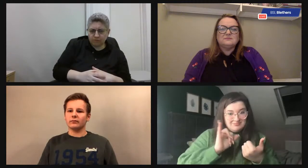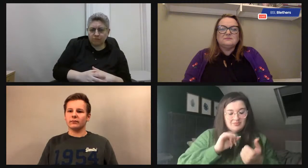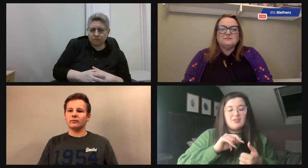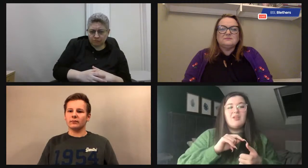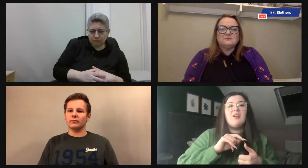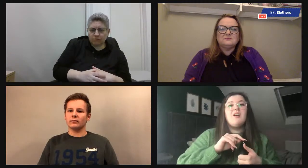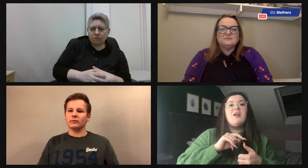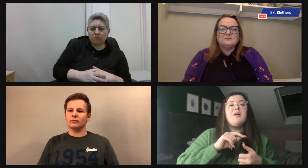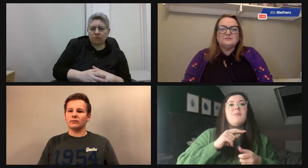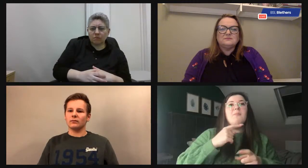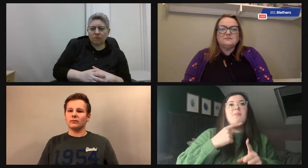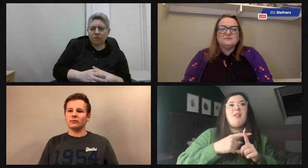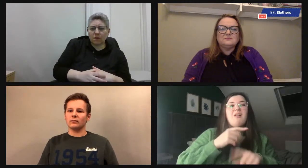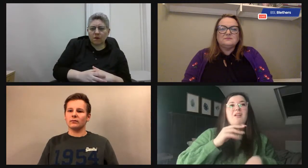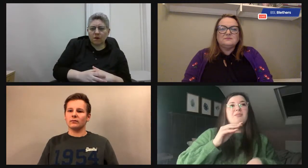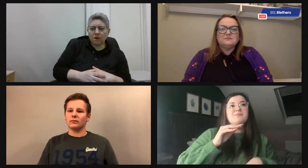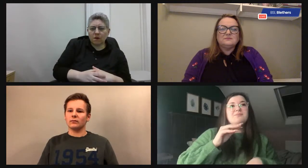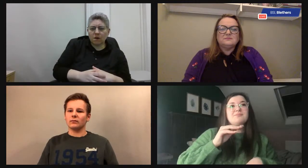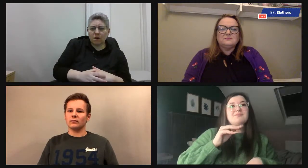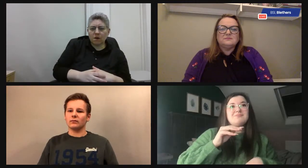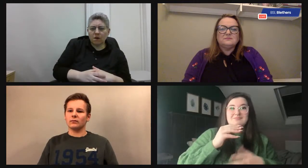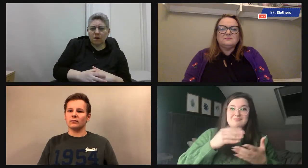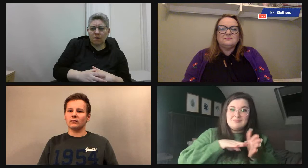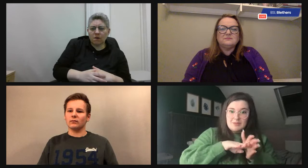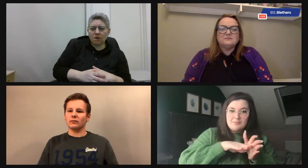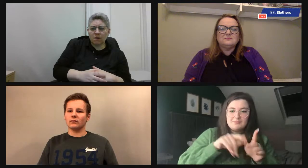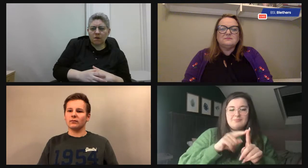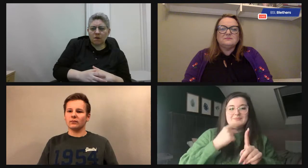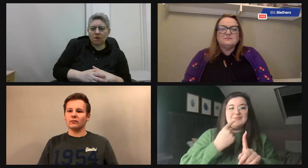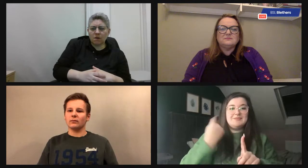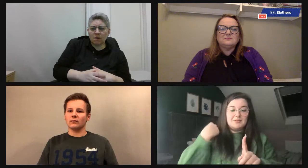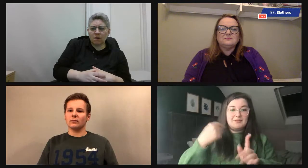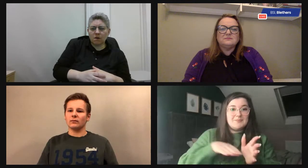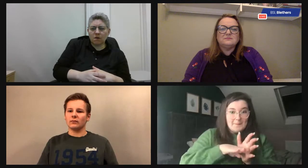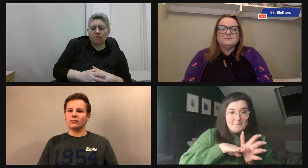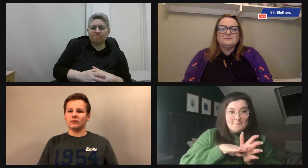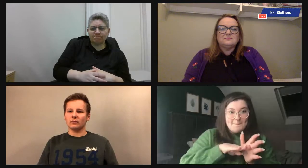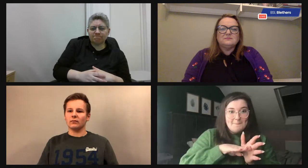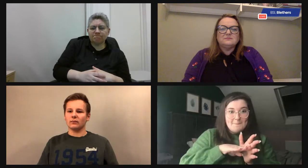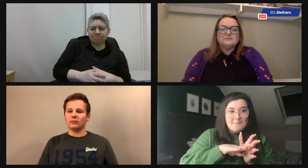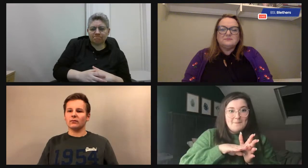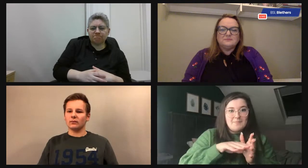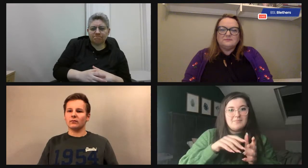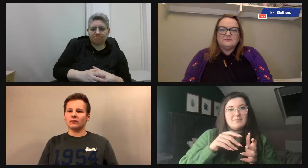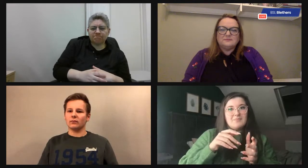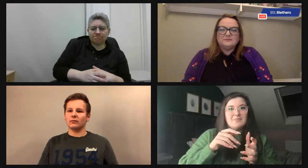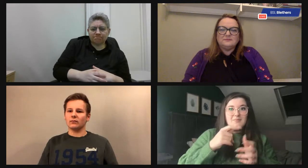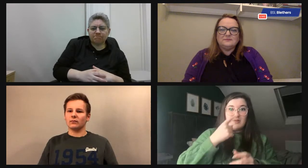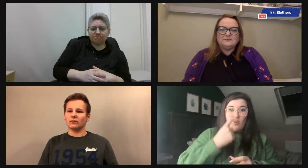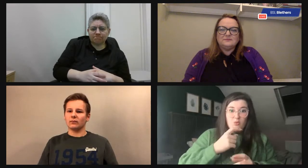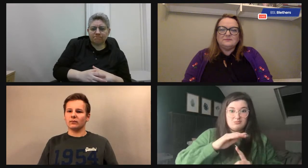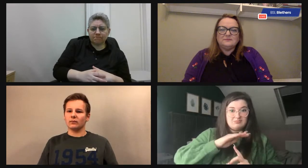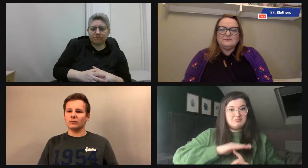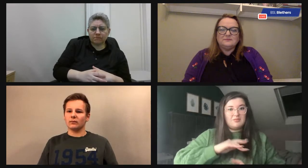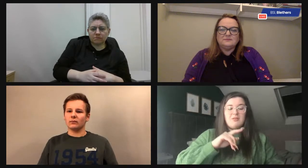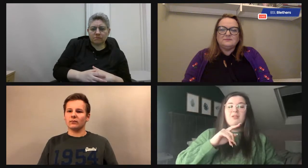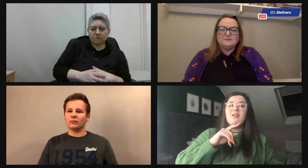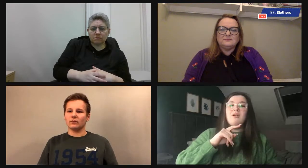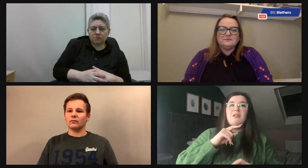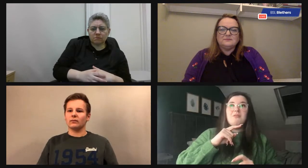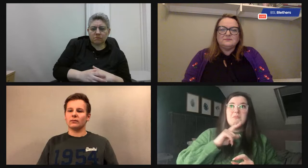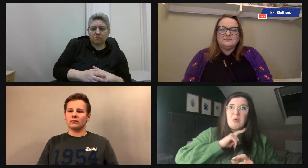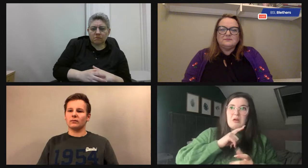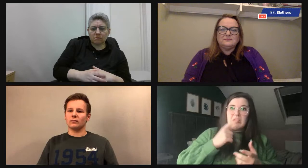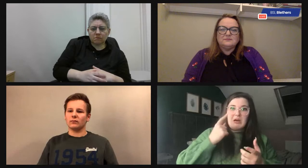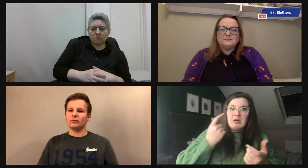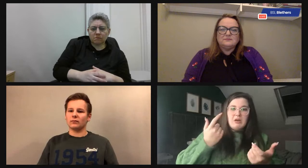So Oh, it can lead to kind of grief and stress. yeah. So Okay. for exams, like I had exams before,